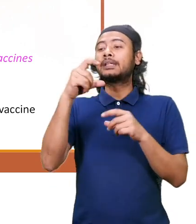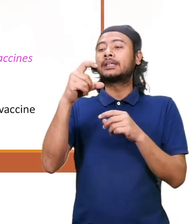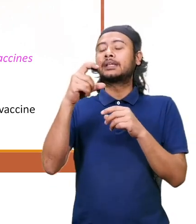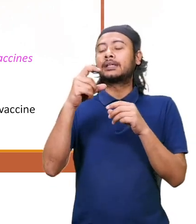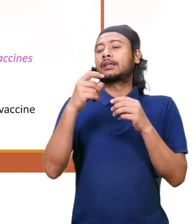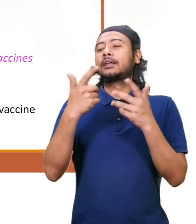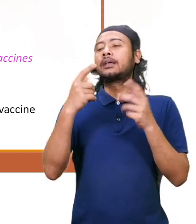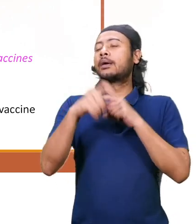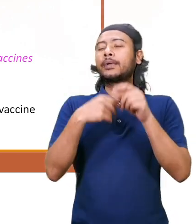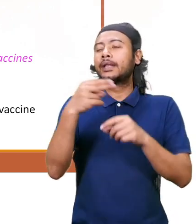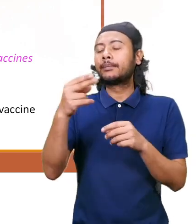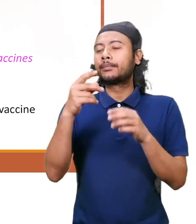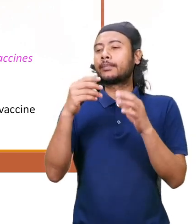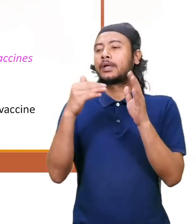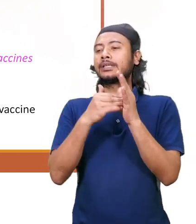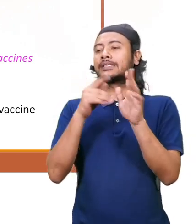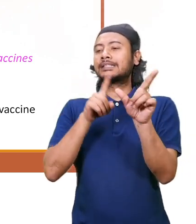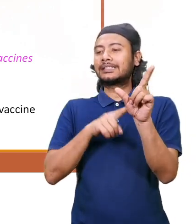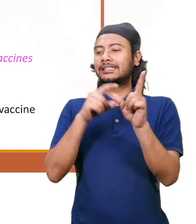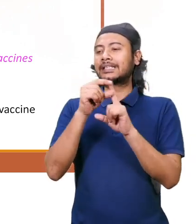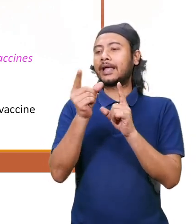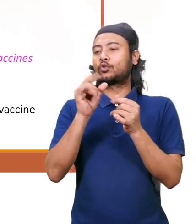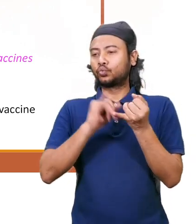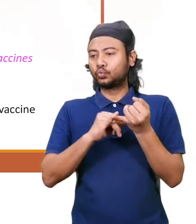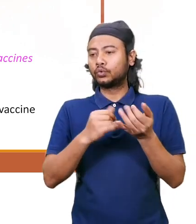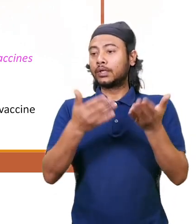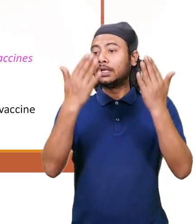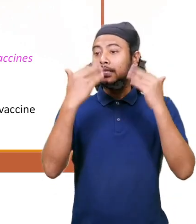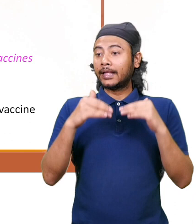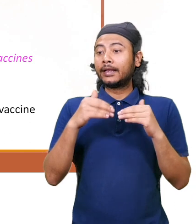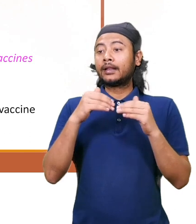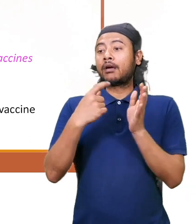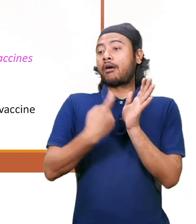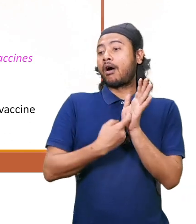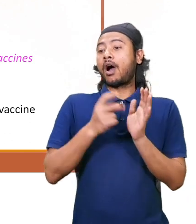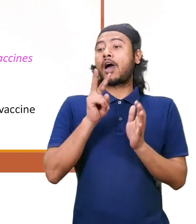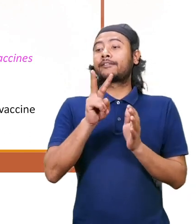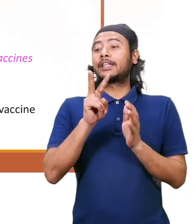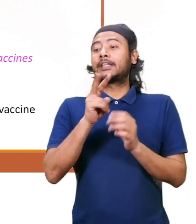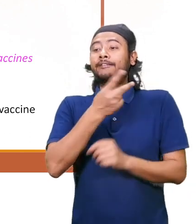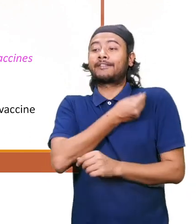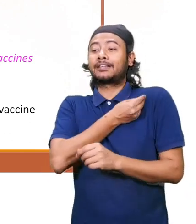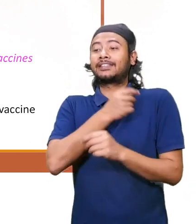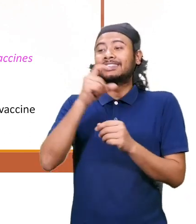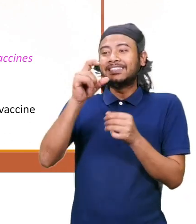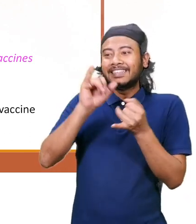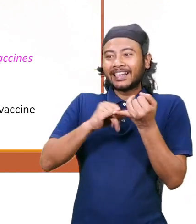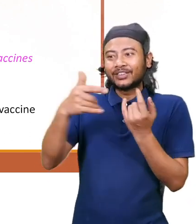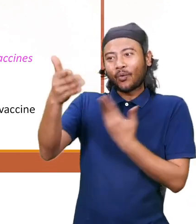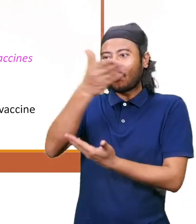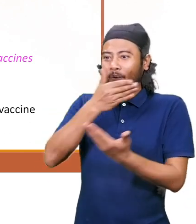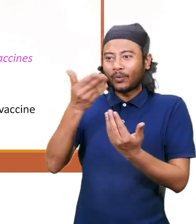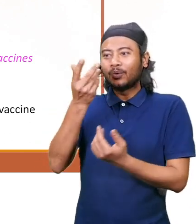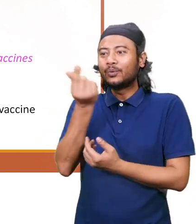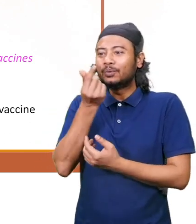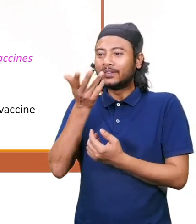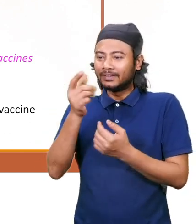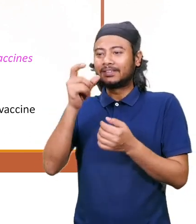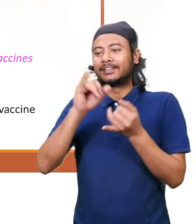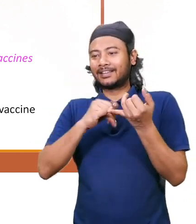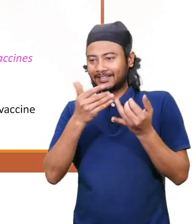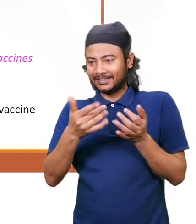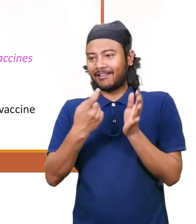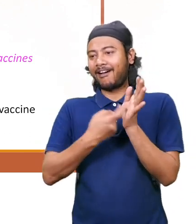Zydus, ZyCoV-D is a DNA vaccine. Then recombinant vector, the Covishield vaccines